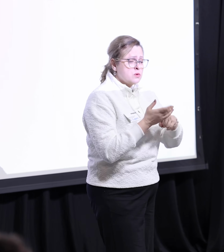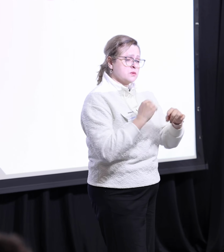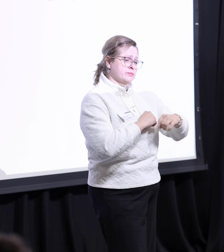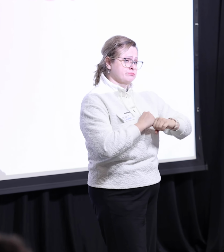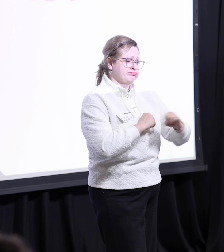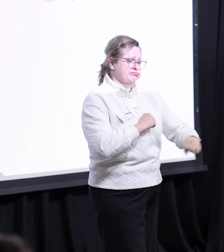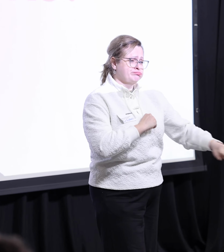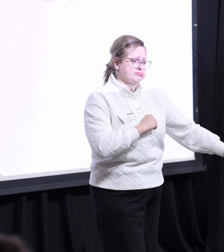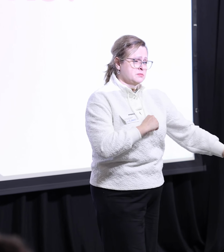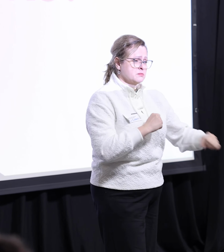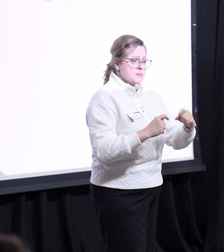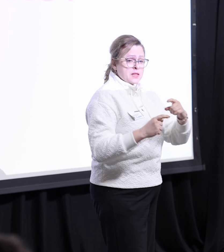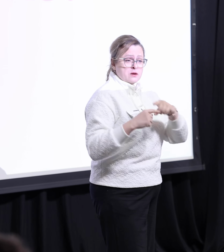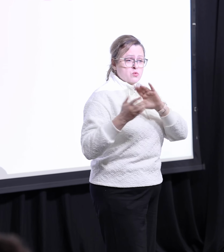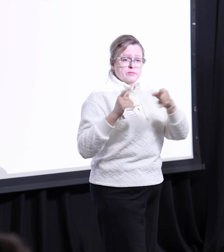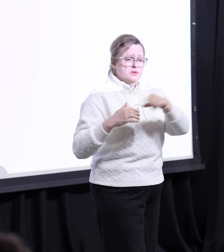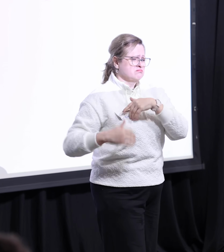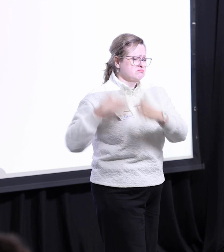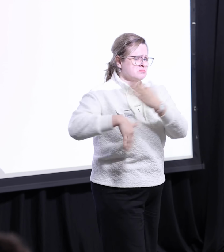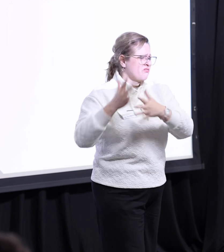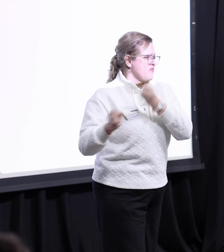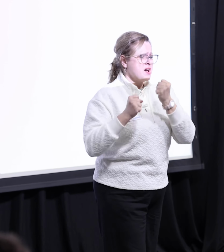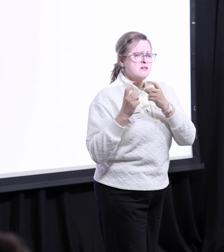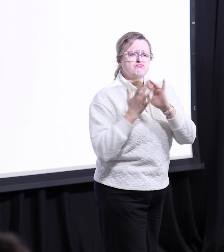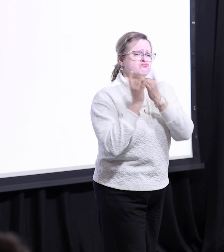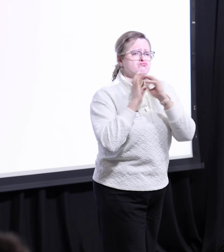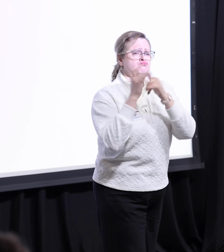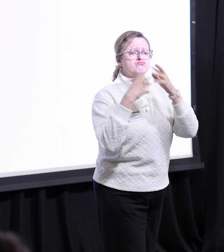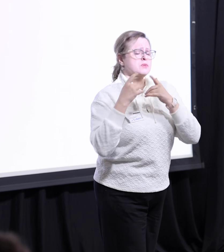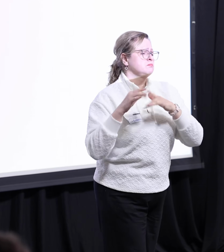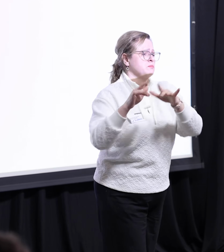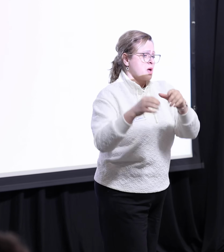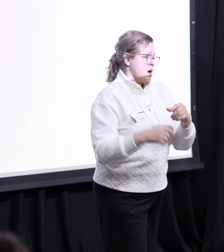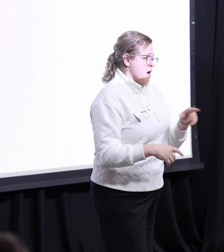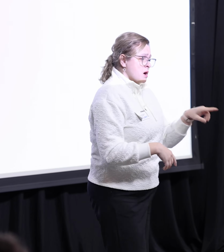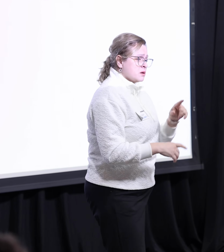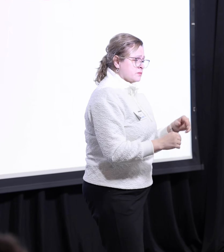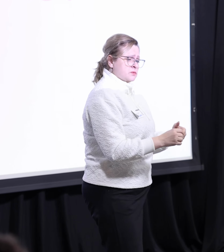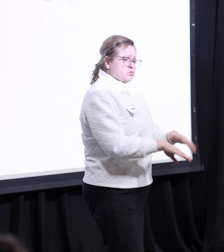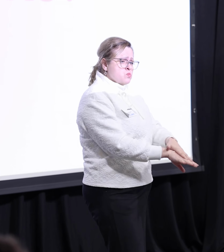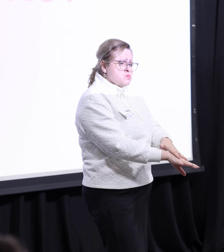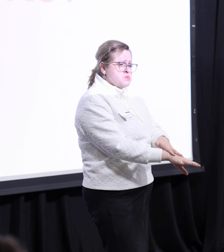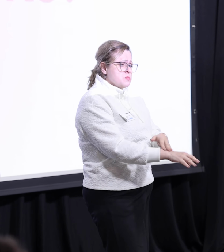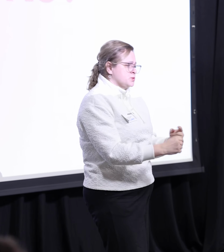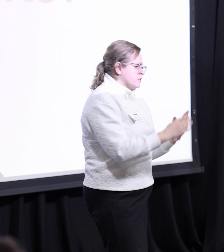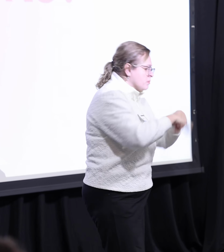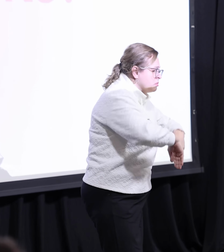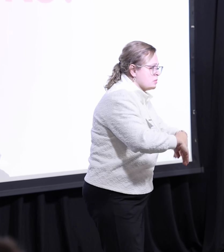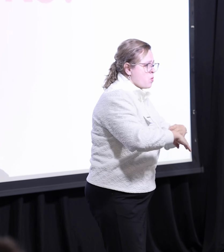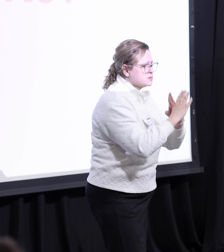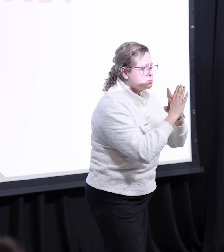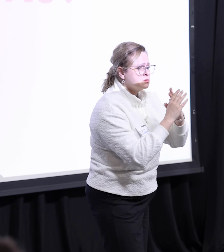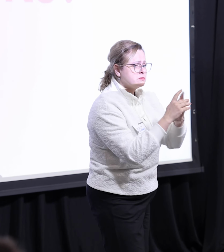basis feels like a fight sometimes, feels like a war. It can take a lot more time for me to achieve what I need to achieve in